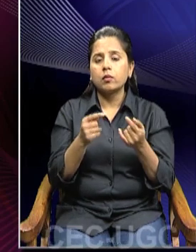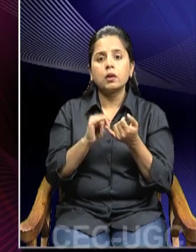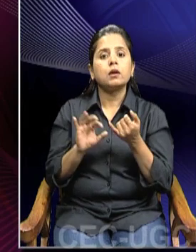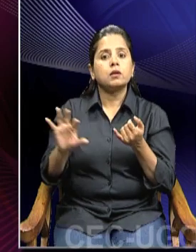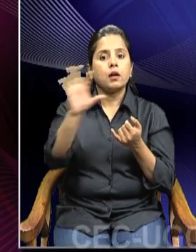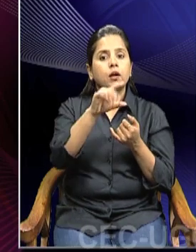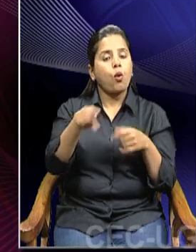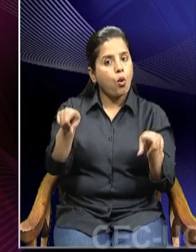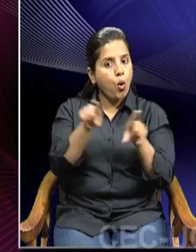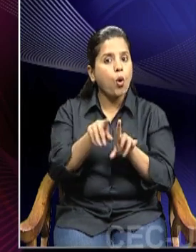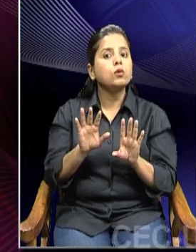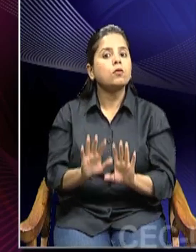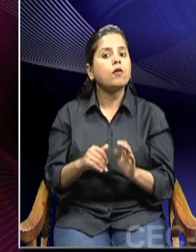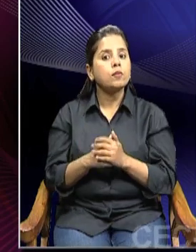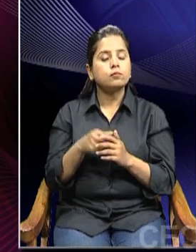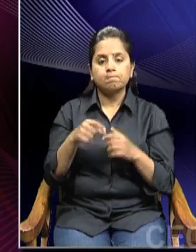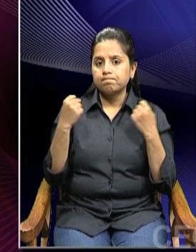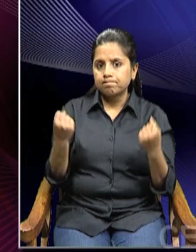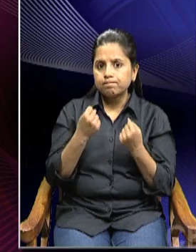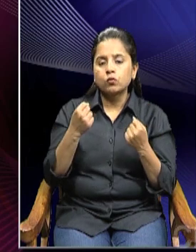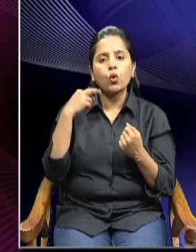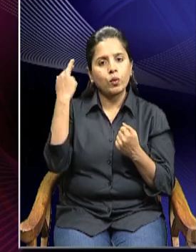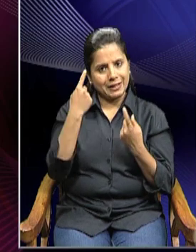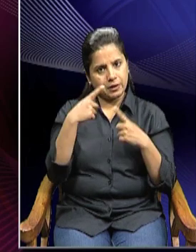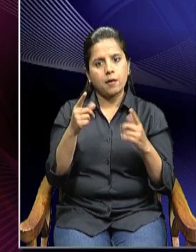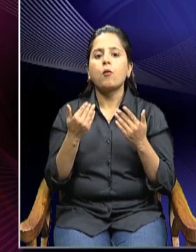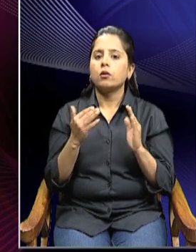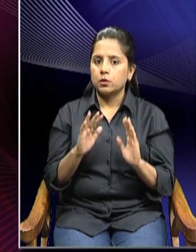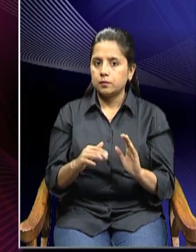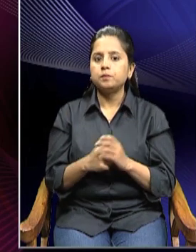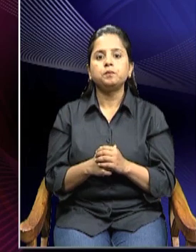can also act rationally.